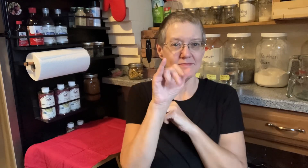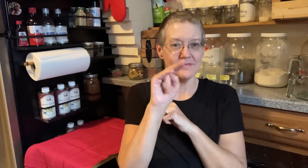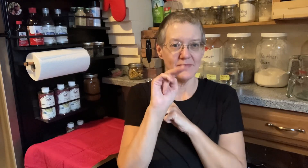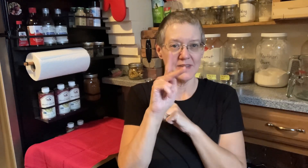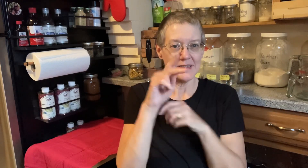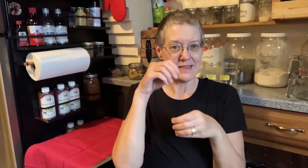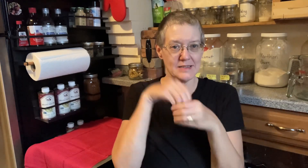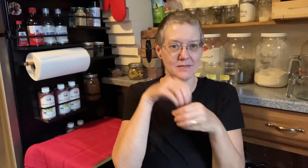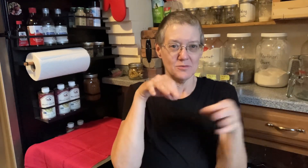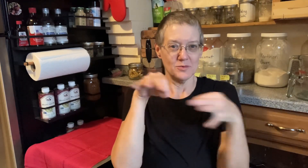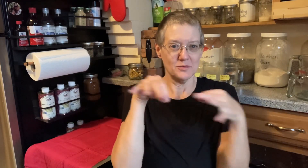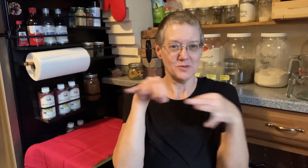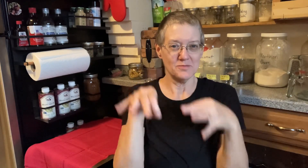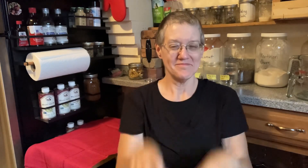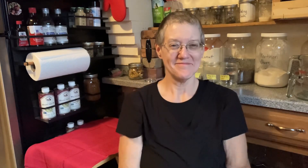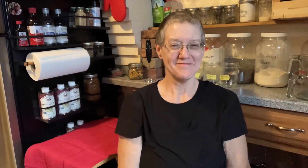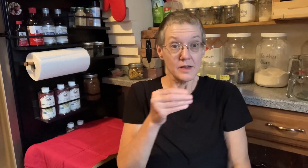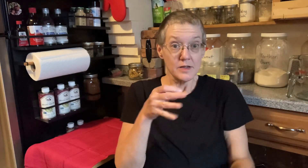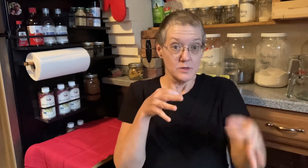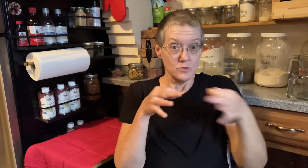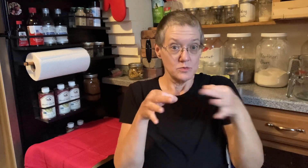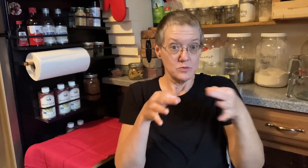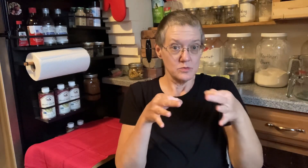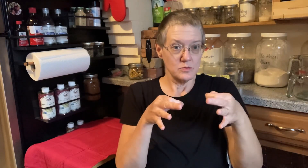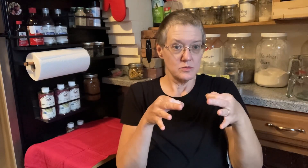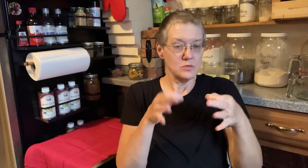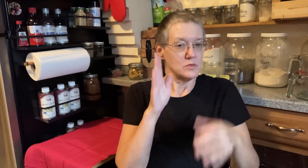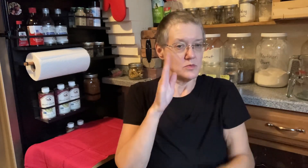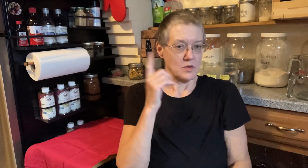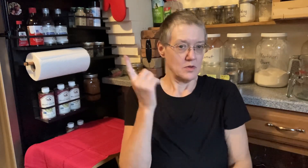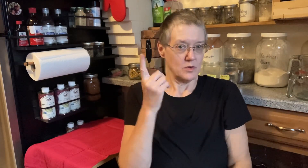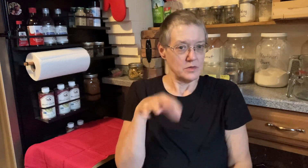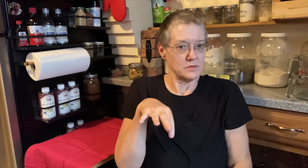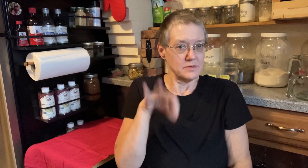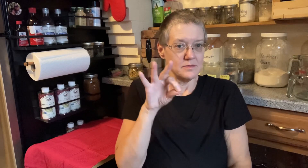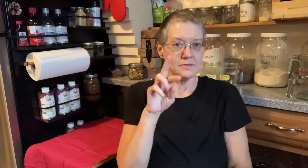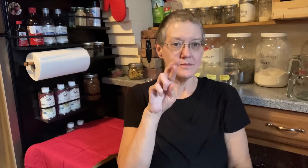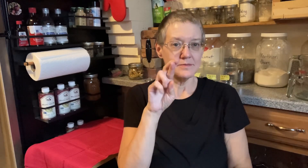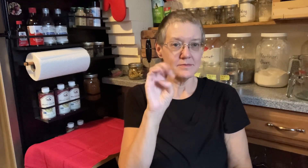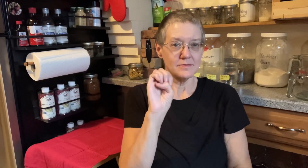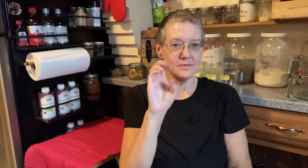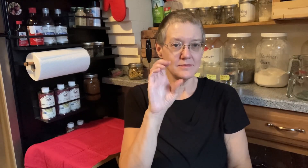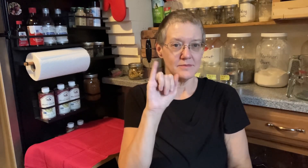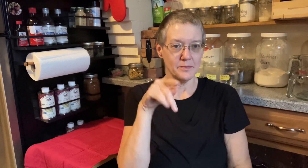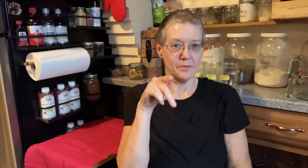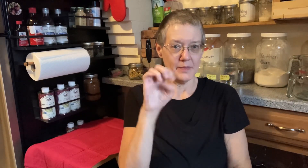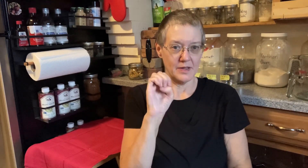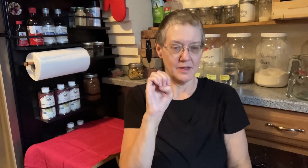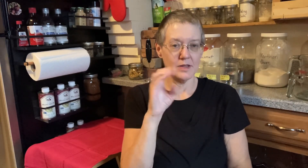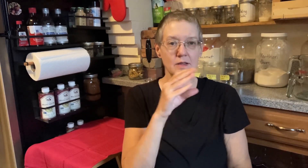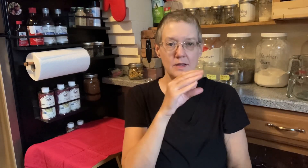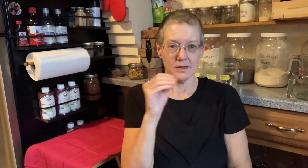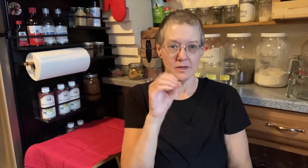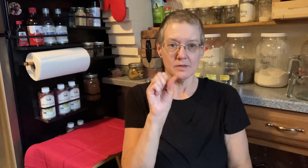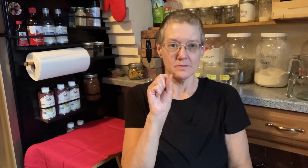journey, check our old channel. The link will be in the description. I also always include